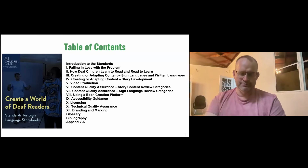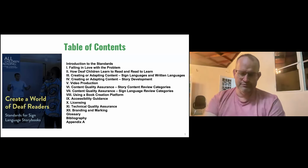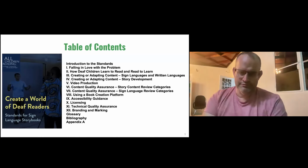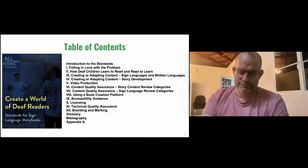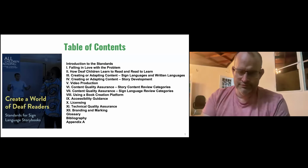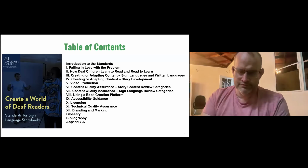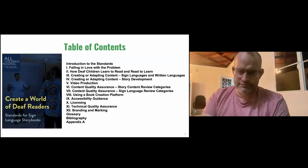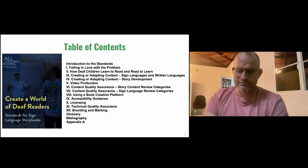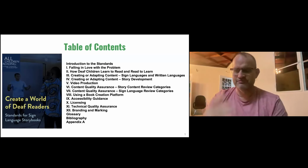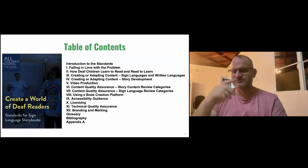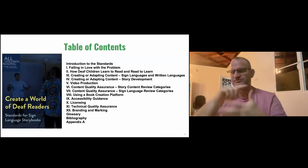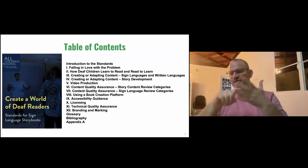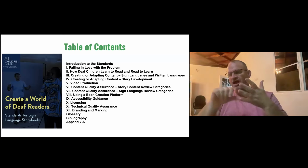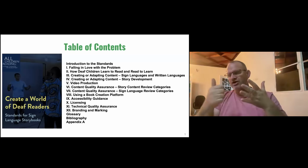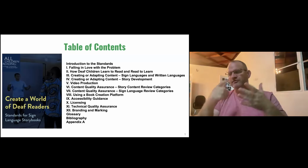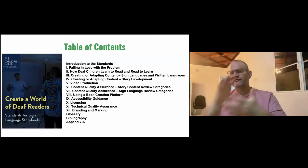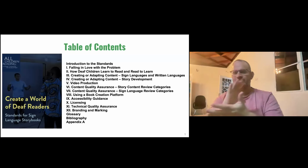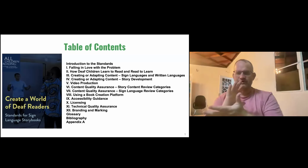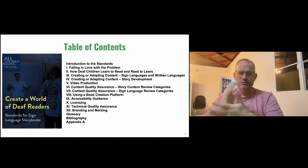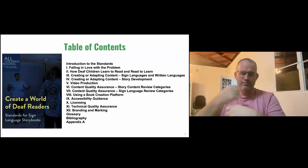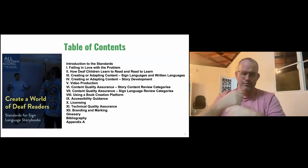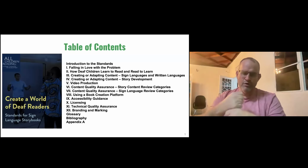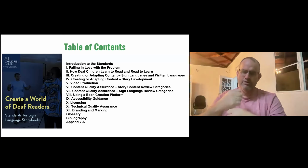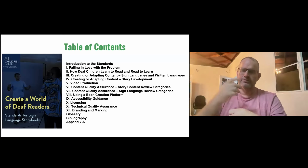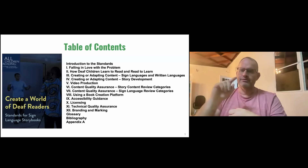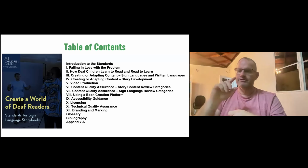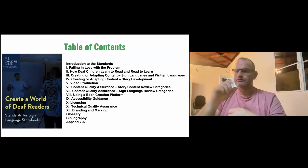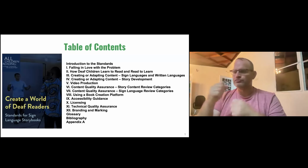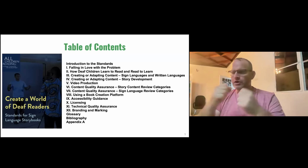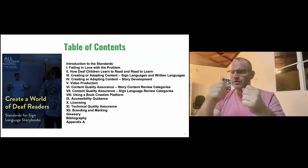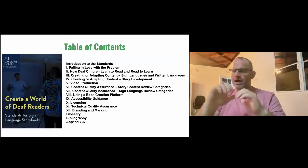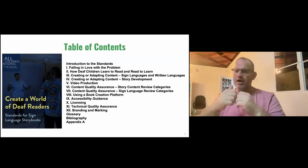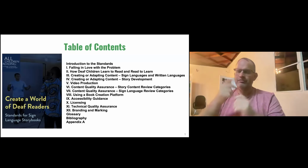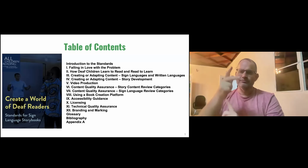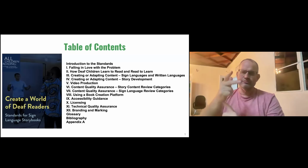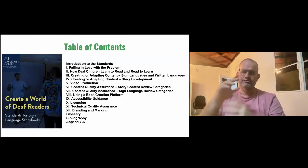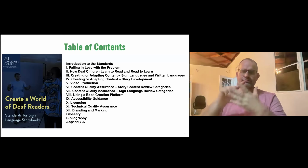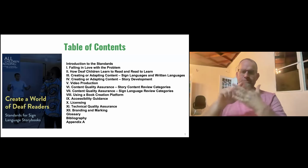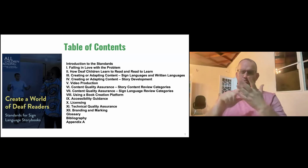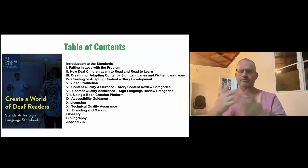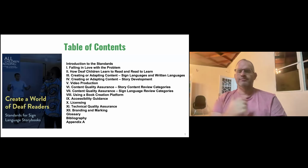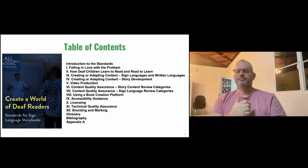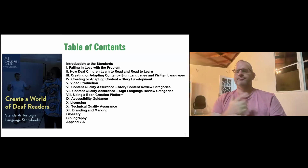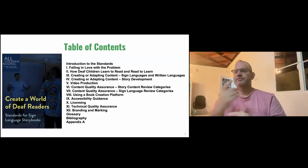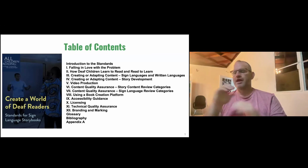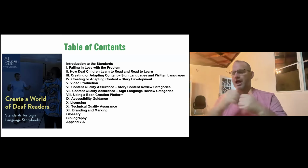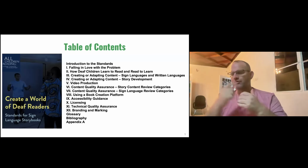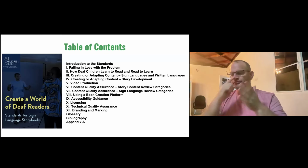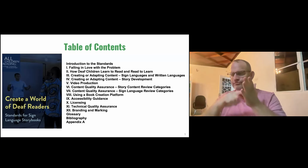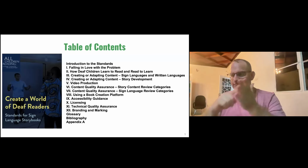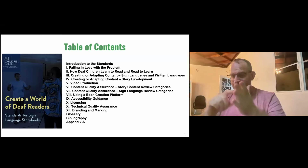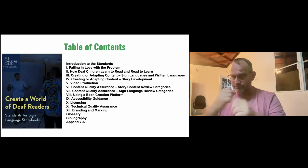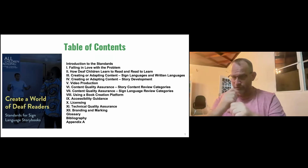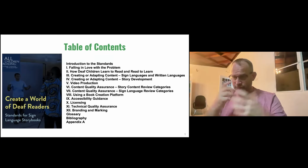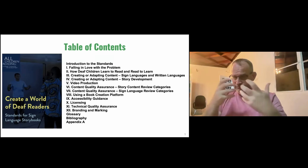the shared experience and background of individuals and organizations who are deaf. So we also looked at how we